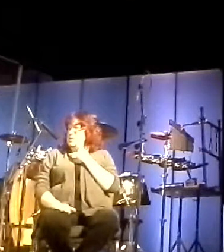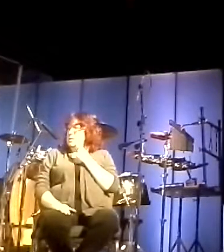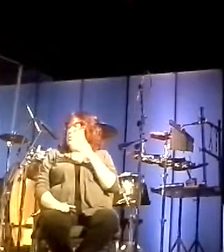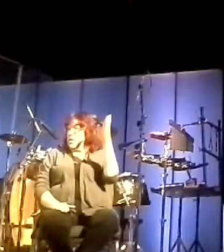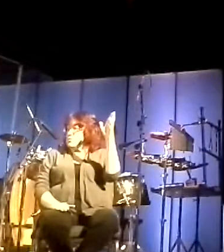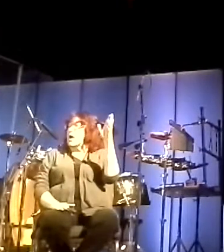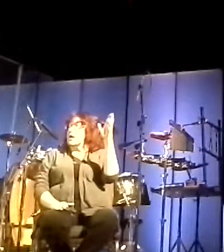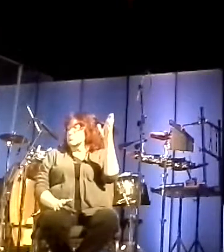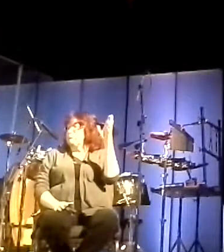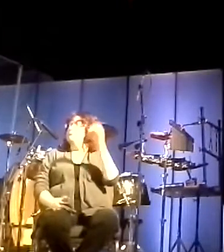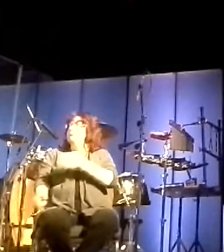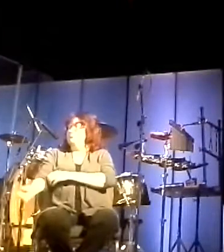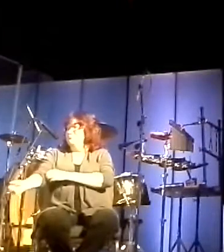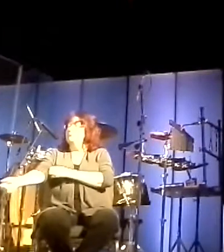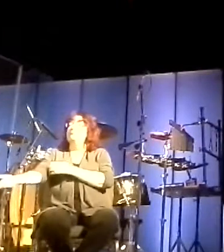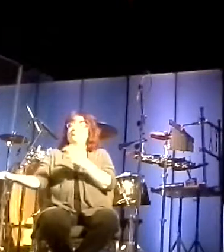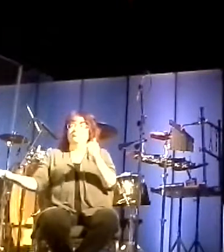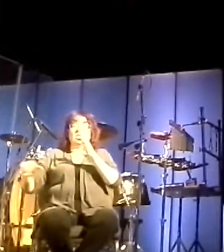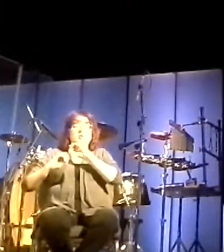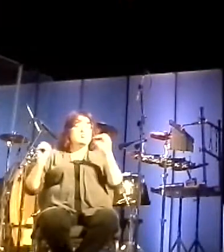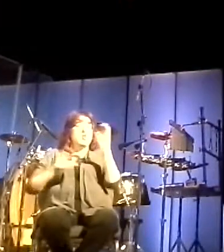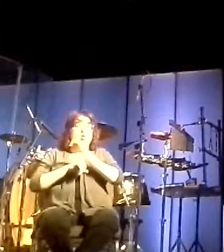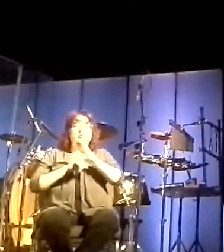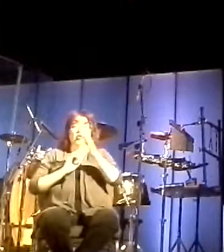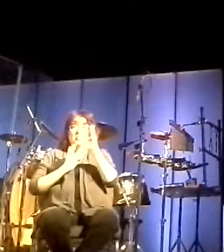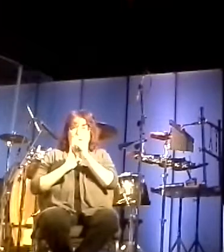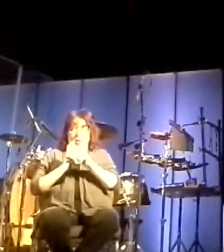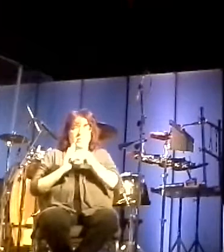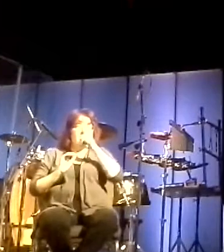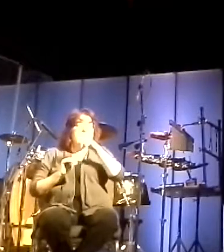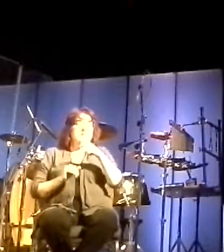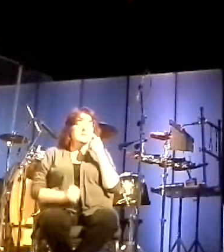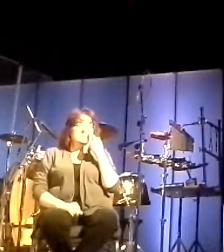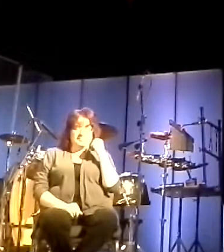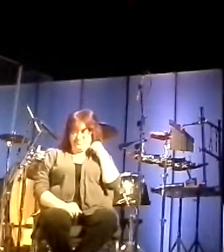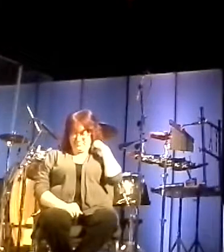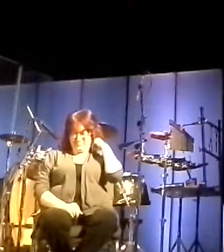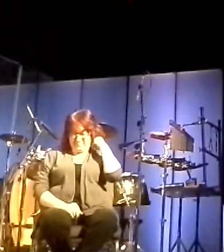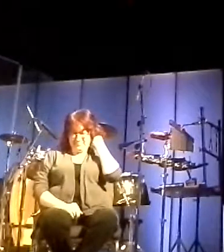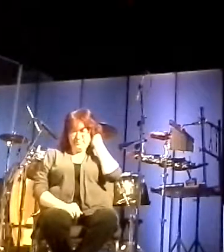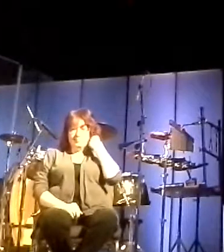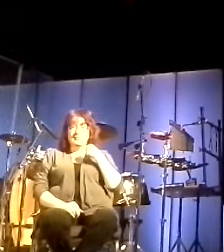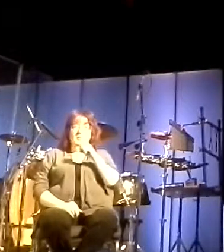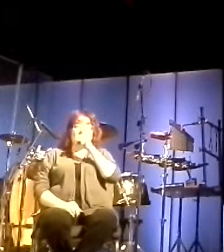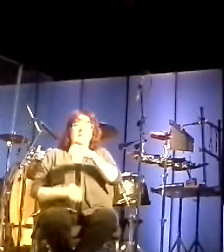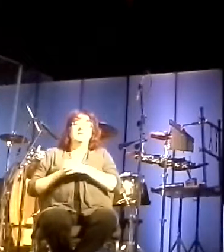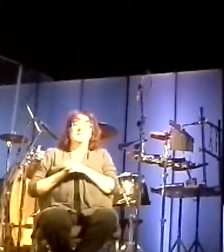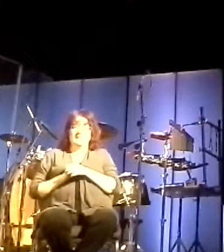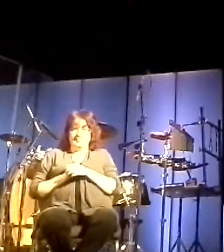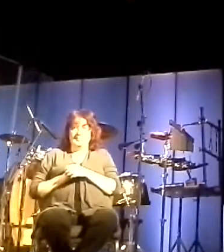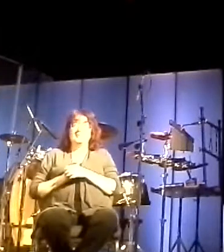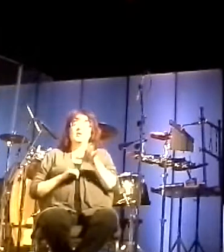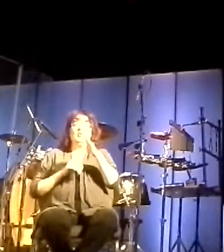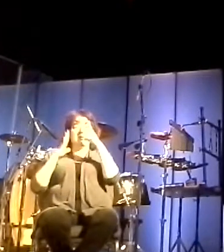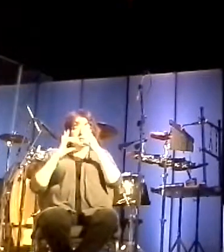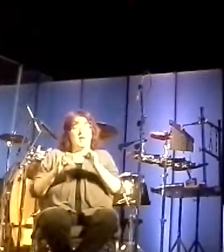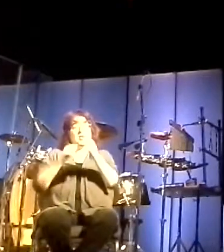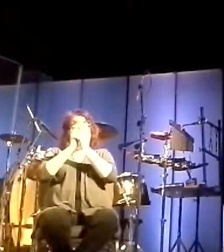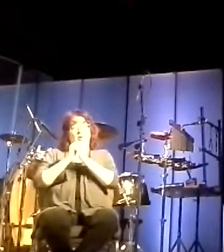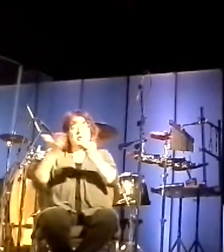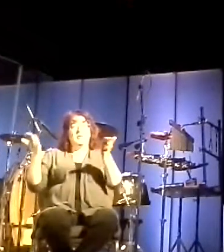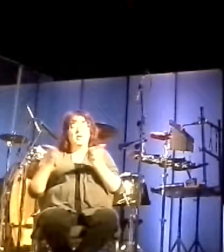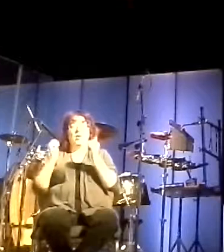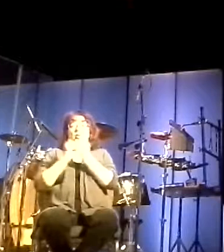Seriously, raise them up high. Come on, raise them back up. Love it. Absolutely love it if you chose to come and